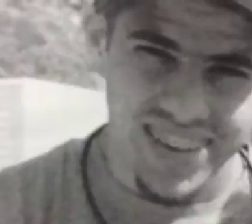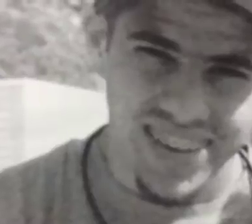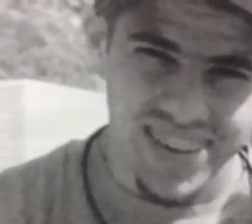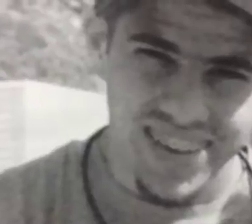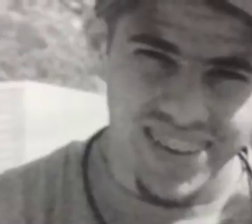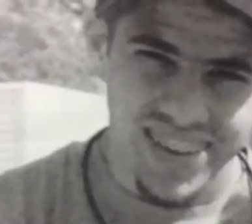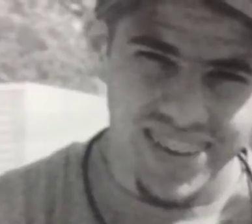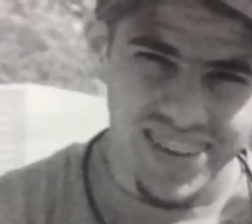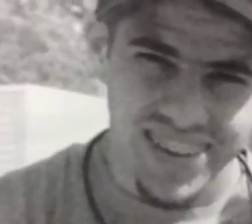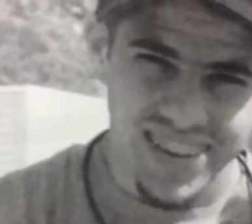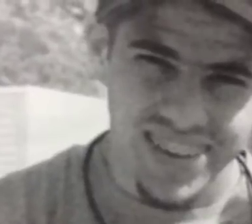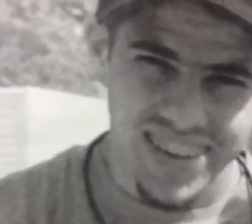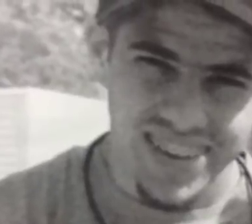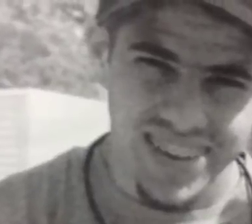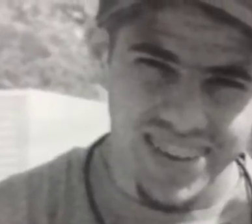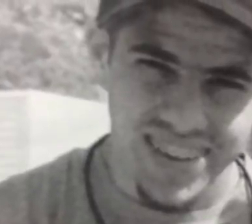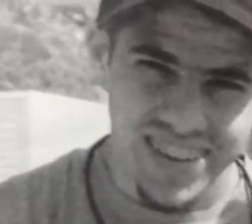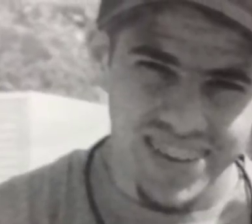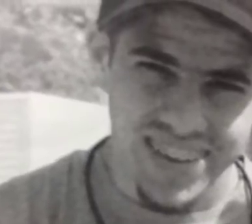and graduated in 2003.